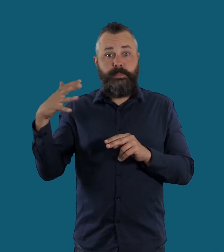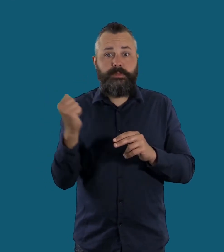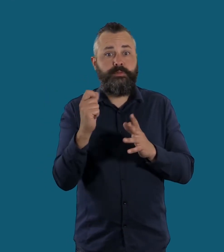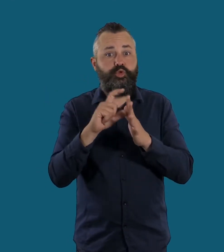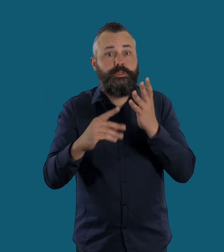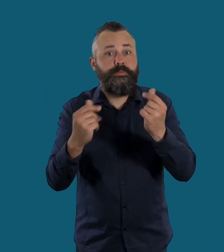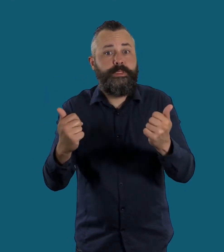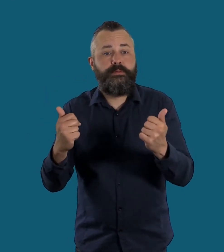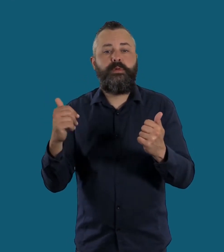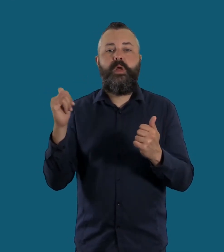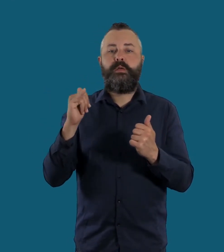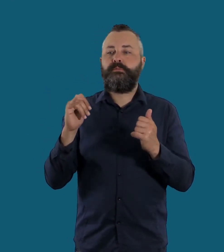Action may be needed.